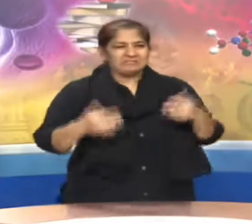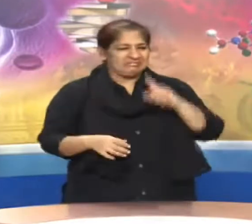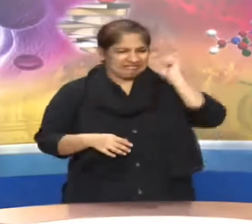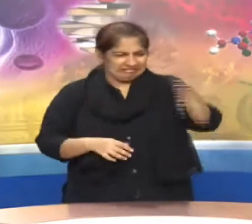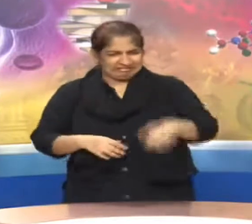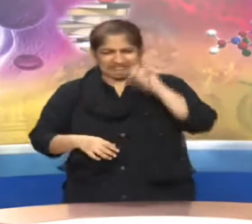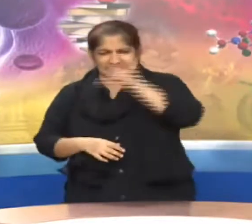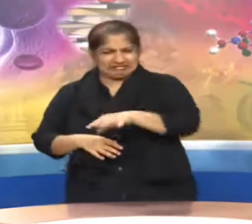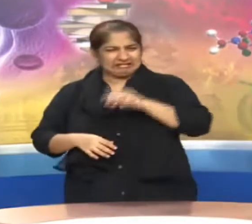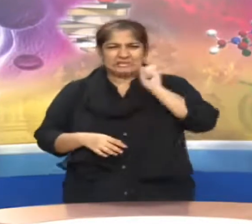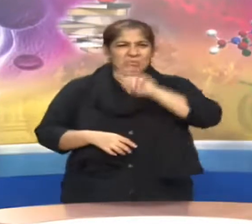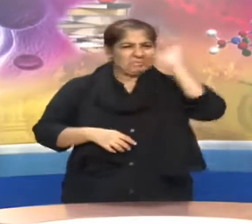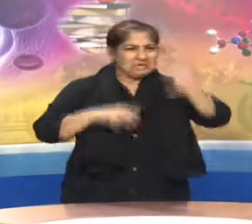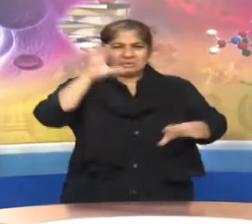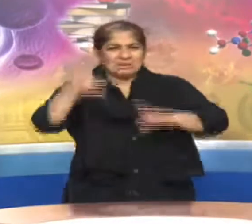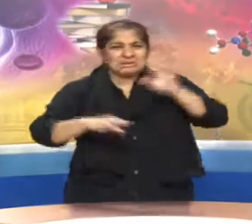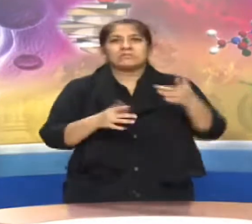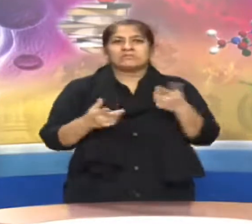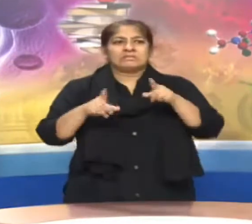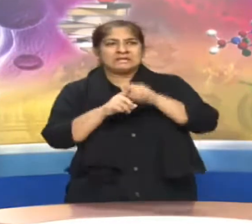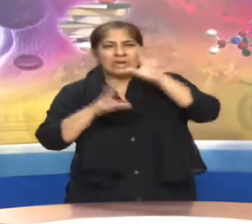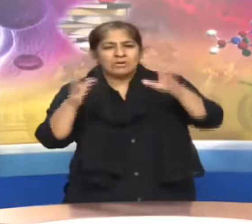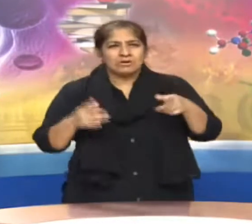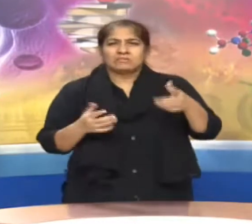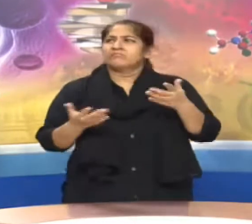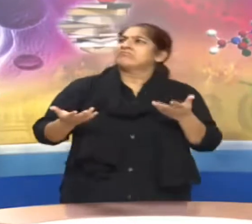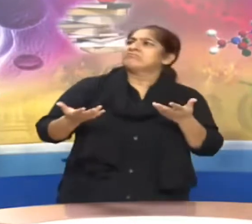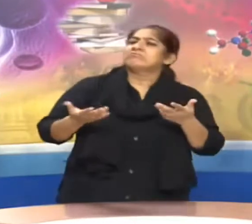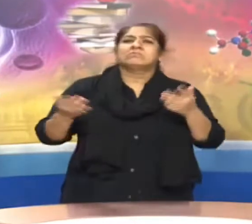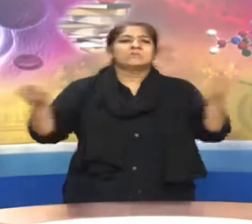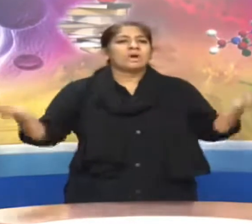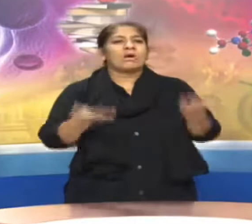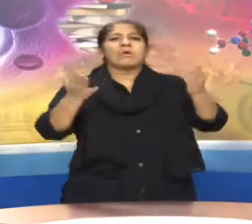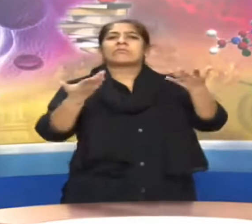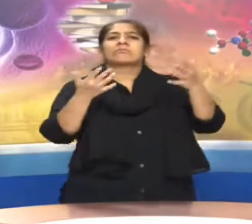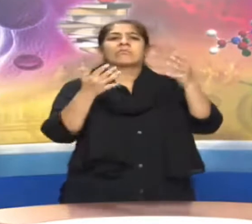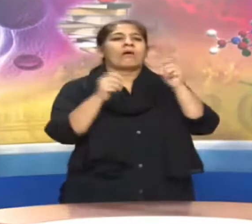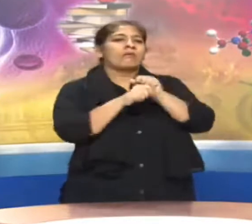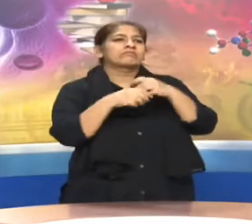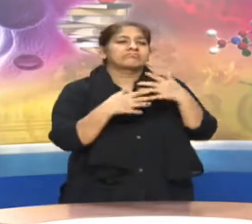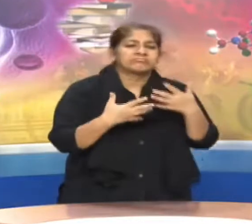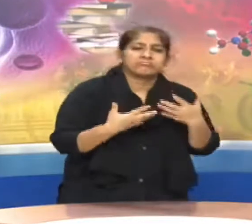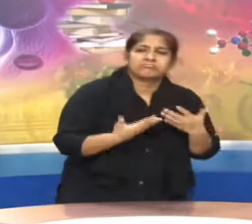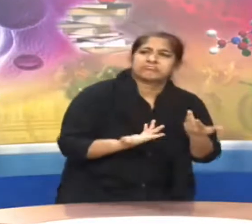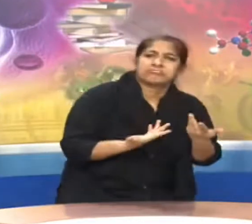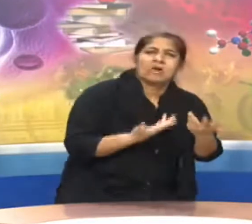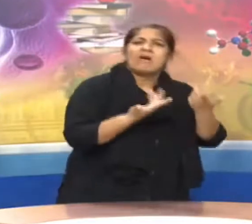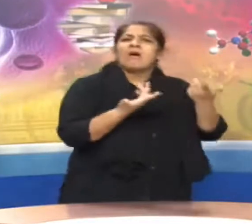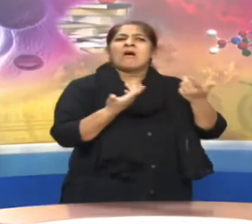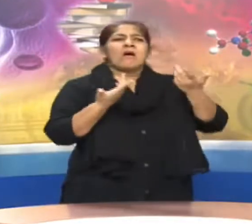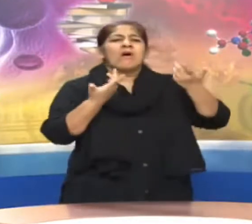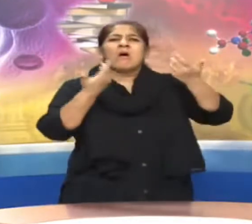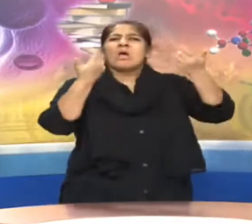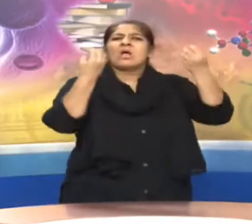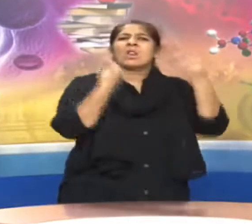are motivated, then we do our work in a better way. And in case if we are not motivated or we are dull